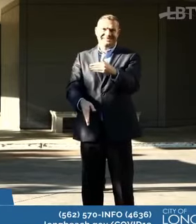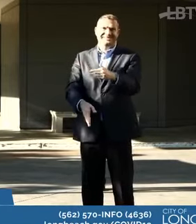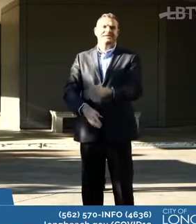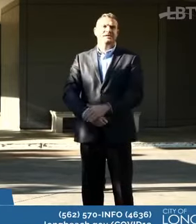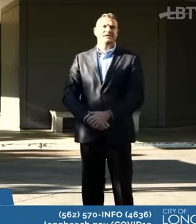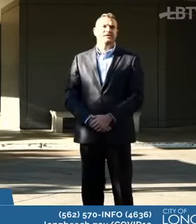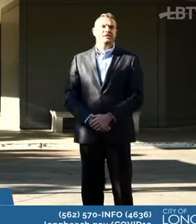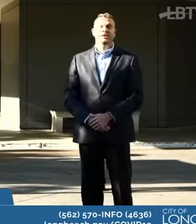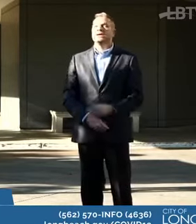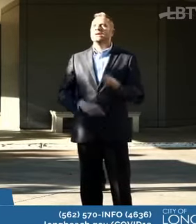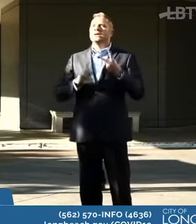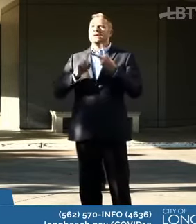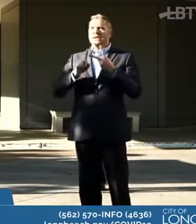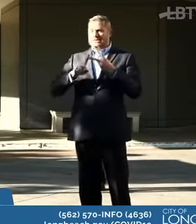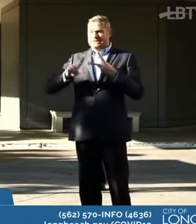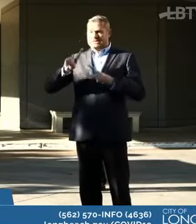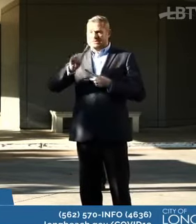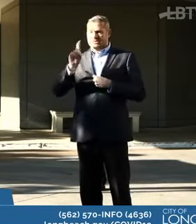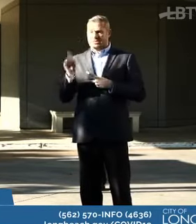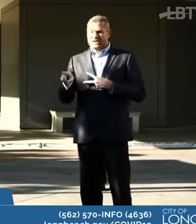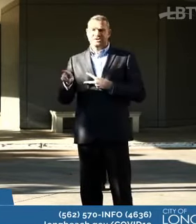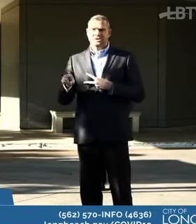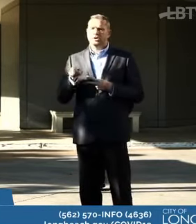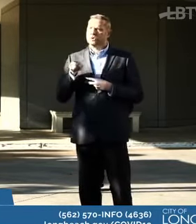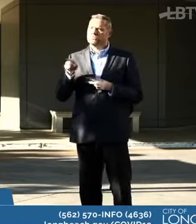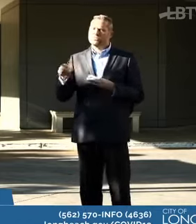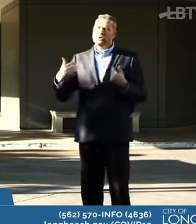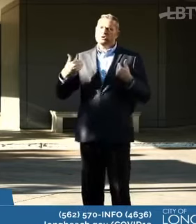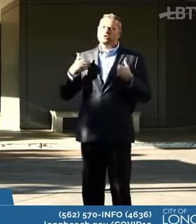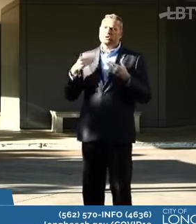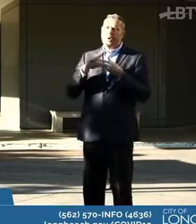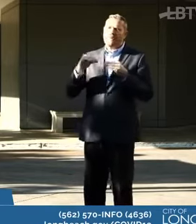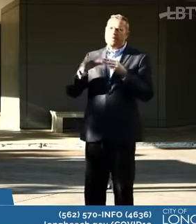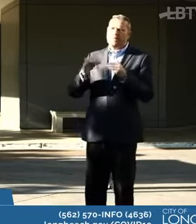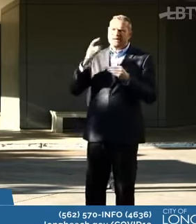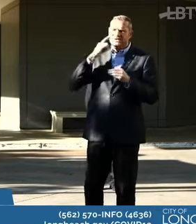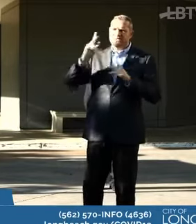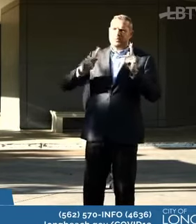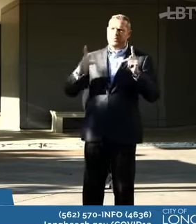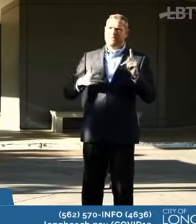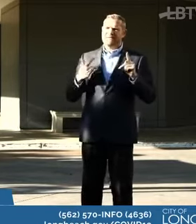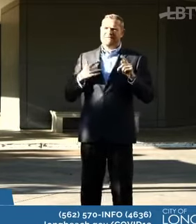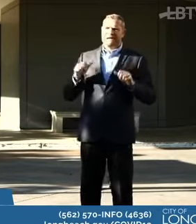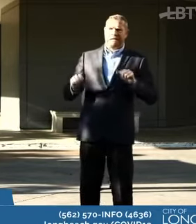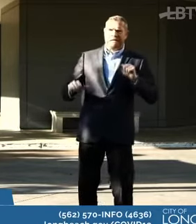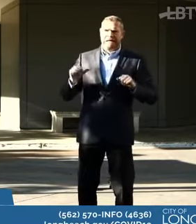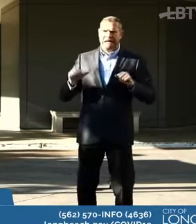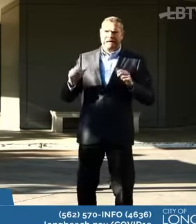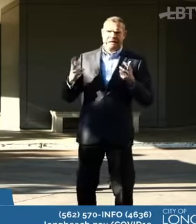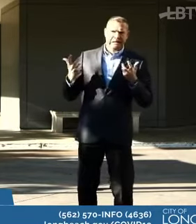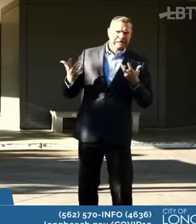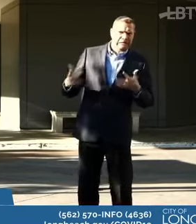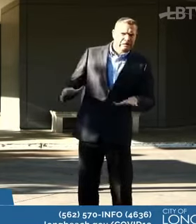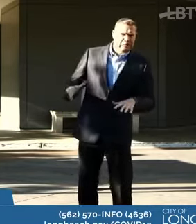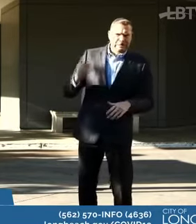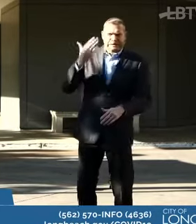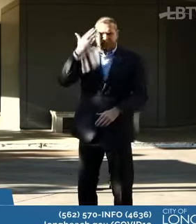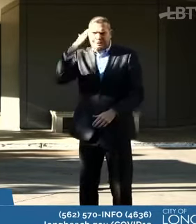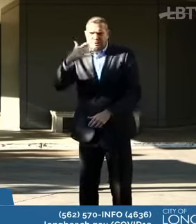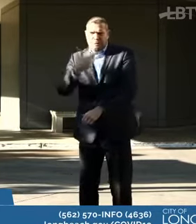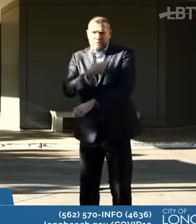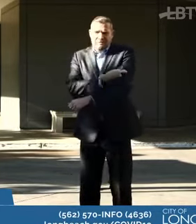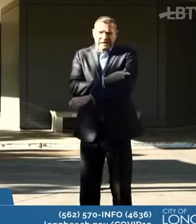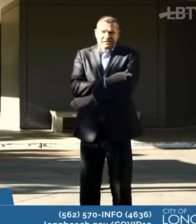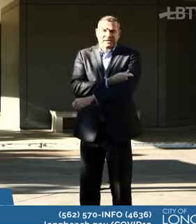And her second question, do you have a message for people who may be hesitant to receive the vaccine? I would say